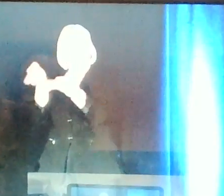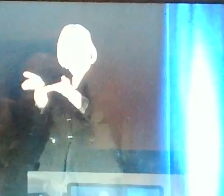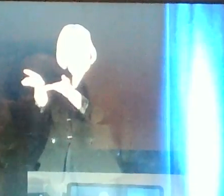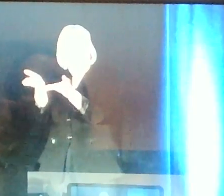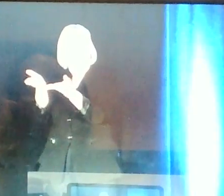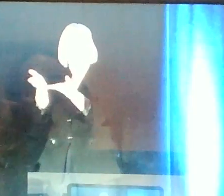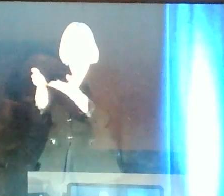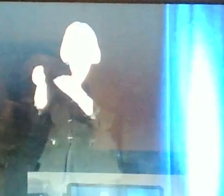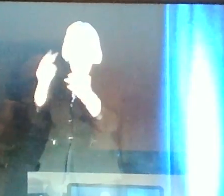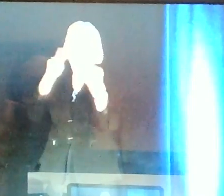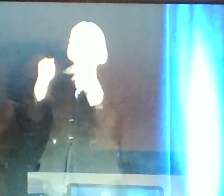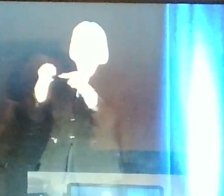It's limited information that's there.